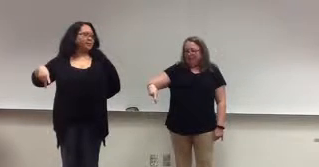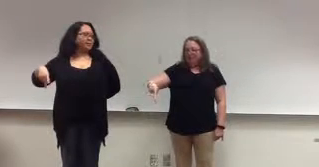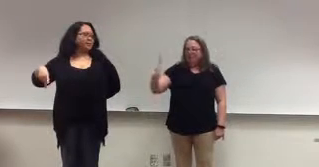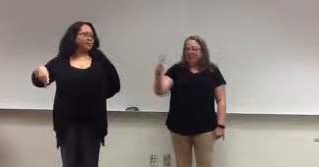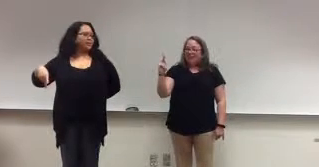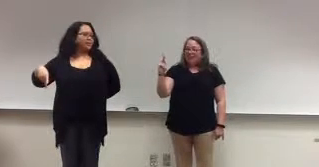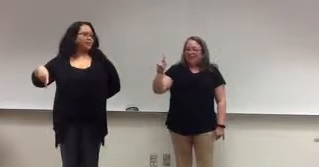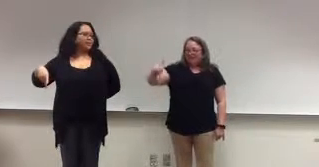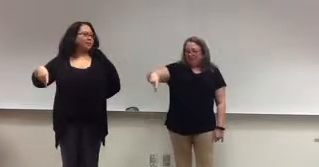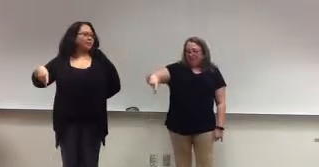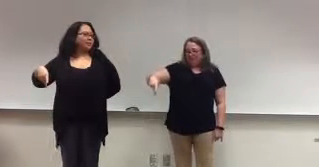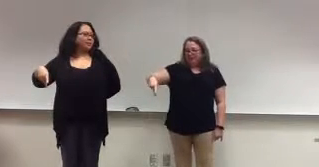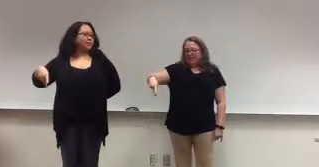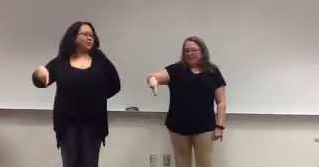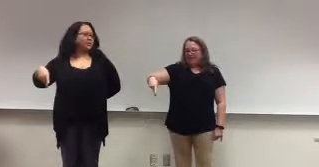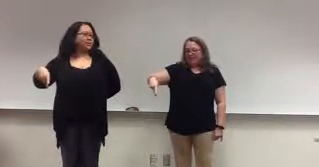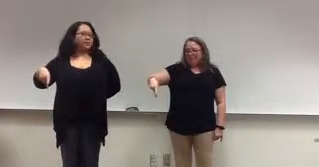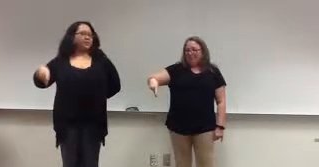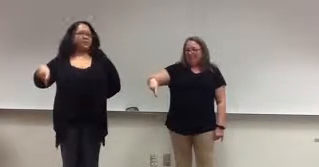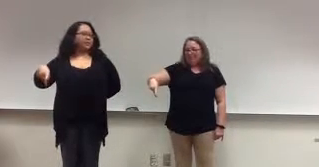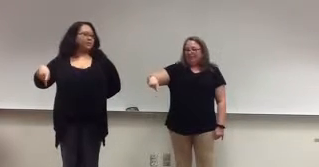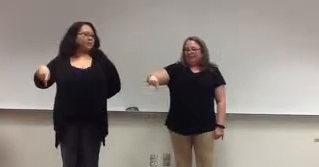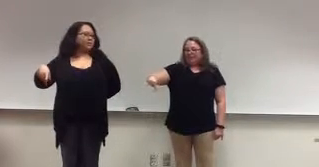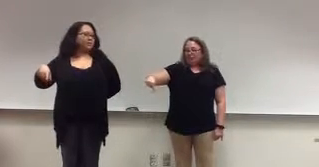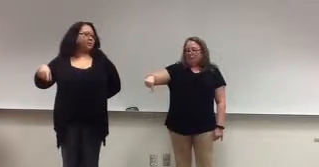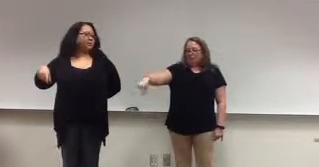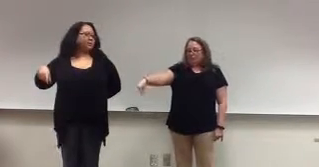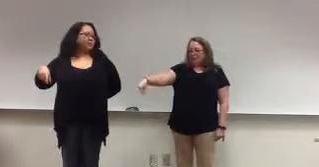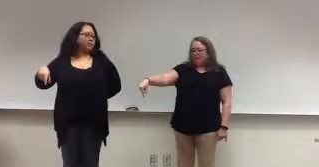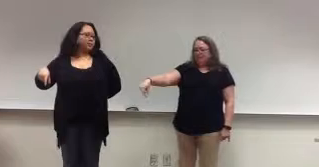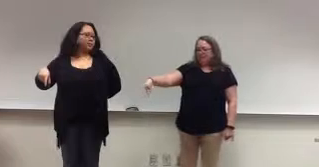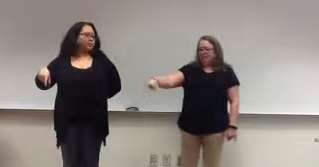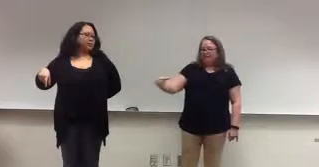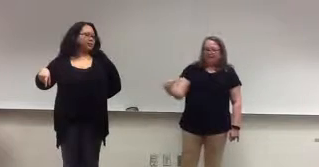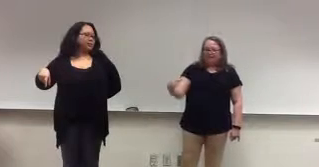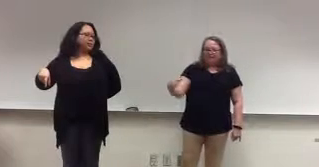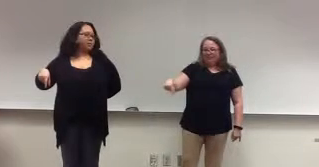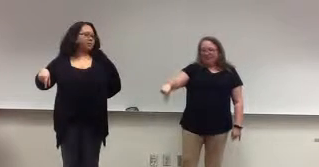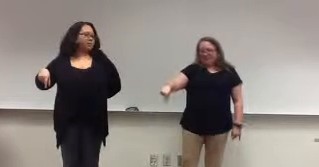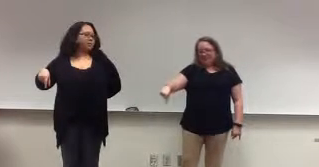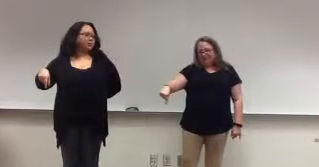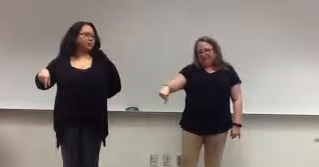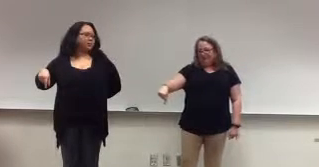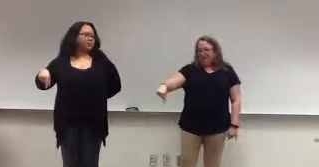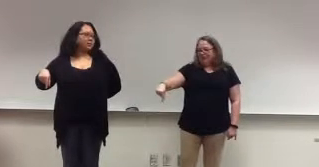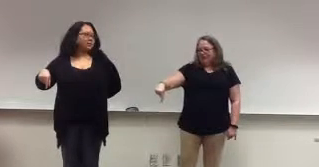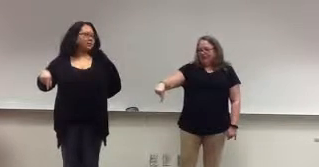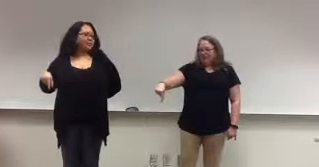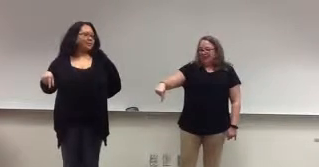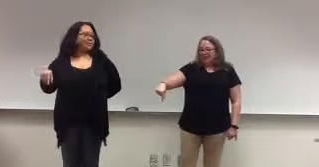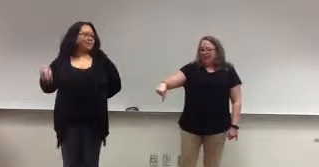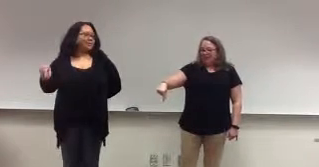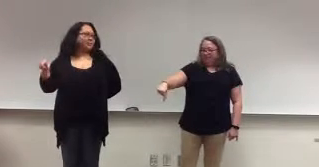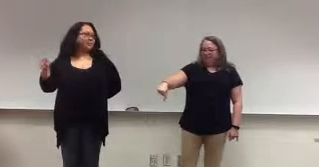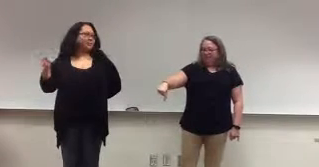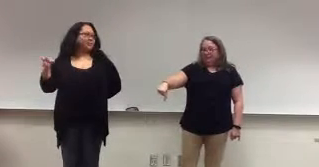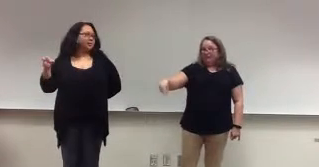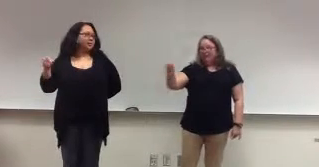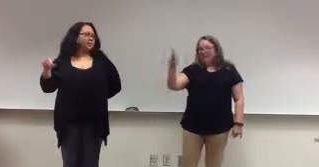just K upside down, Q is G upside down, Q,